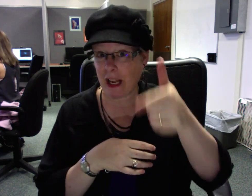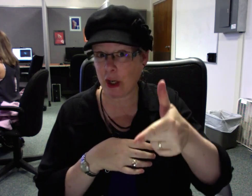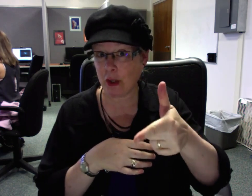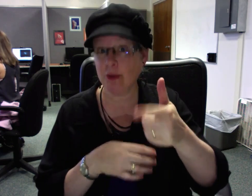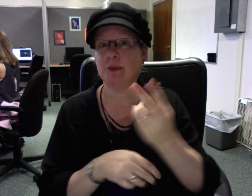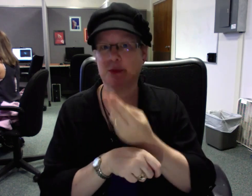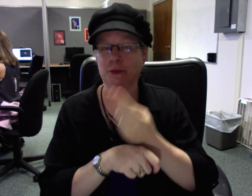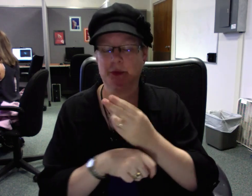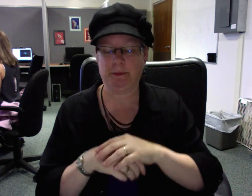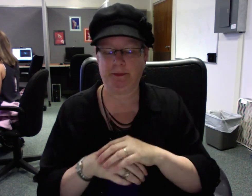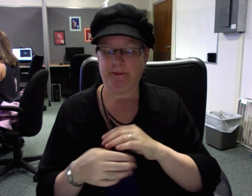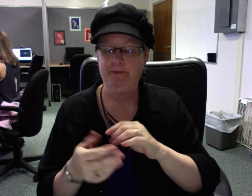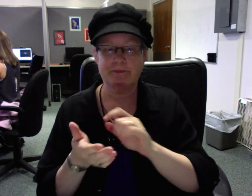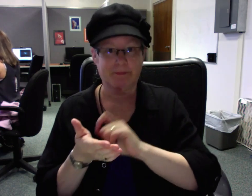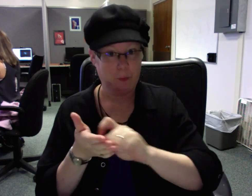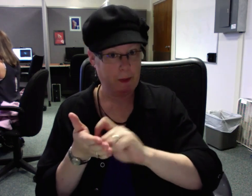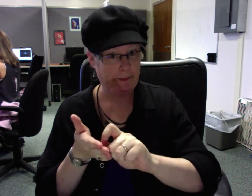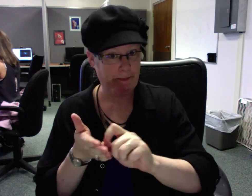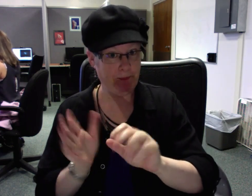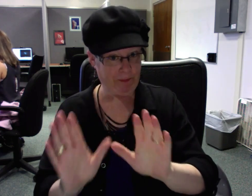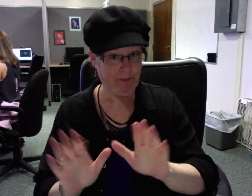Now, please write this down,